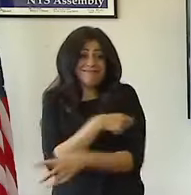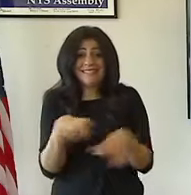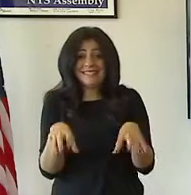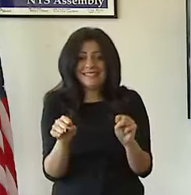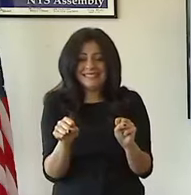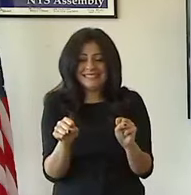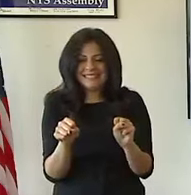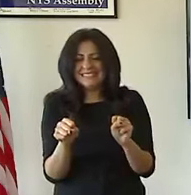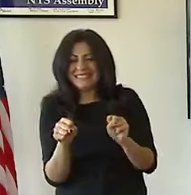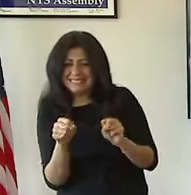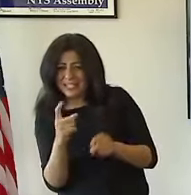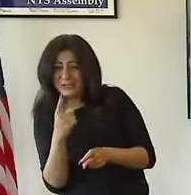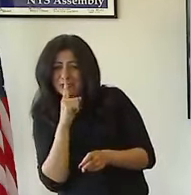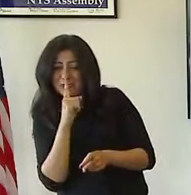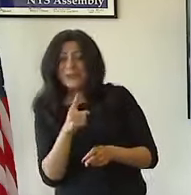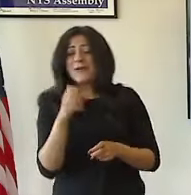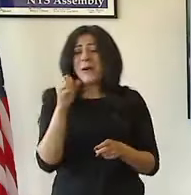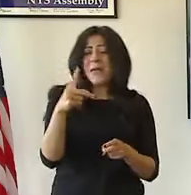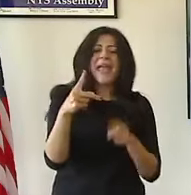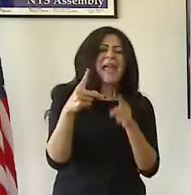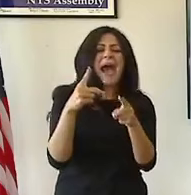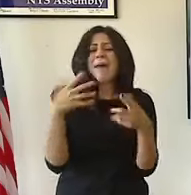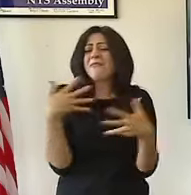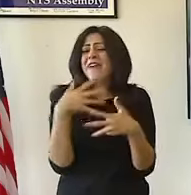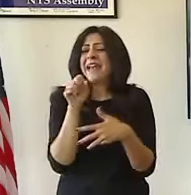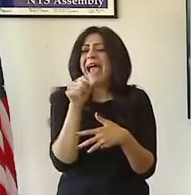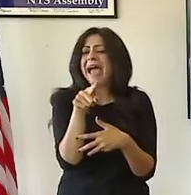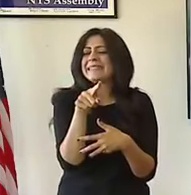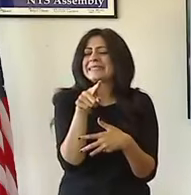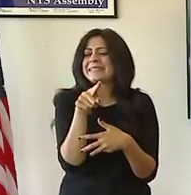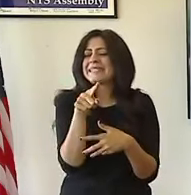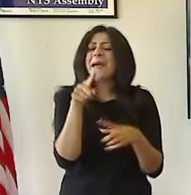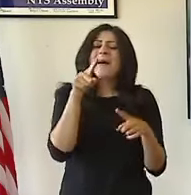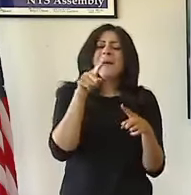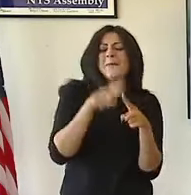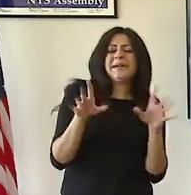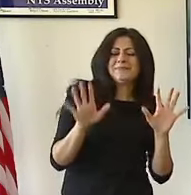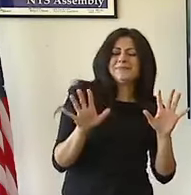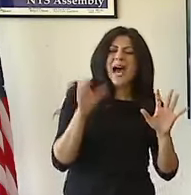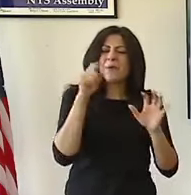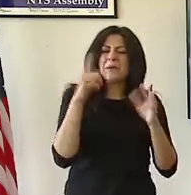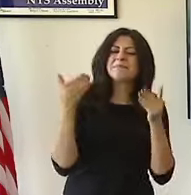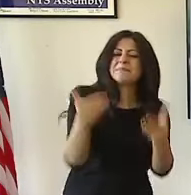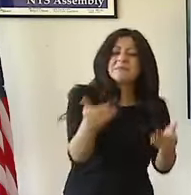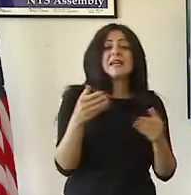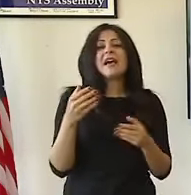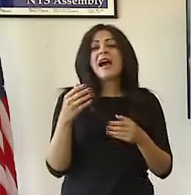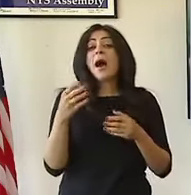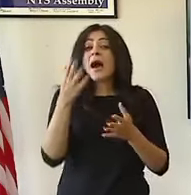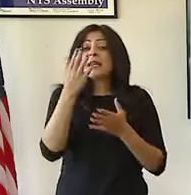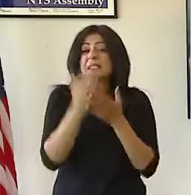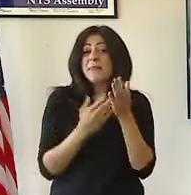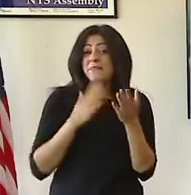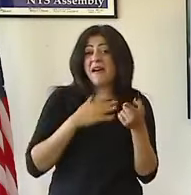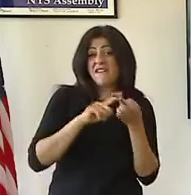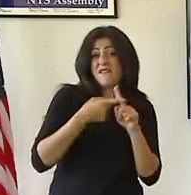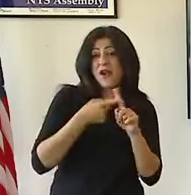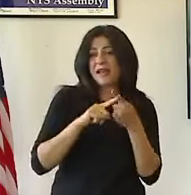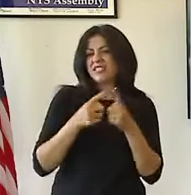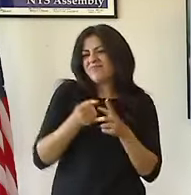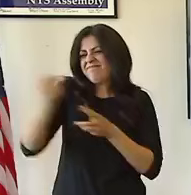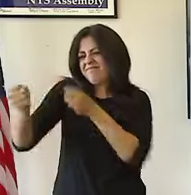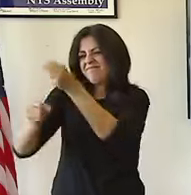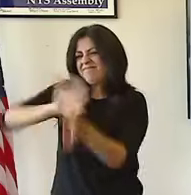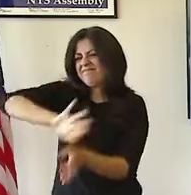afraid to ask, but I'm going to ask anyway. Excluding a few of my friends, and you know who they are because I know how you would answer